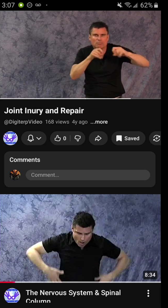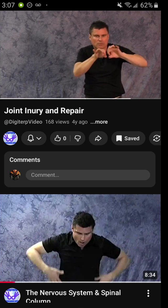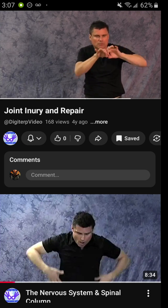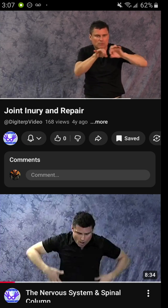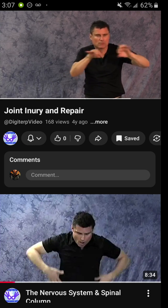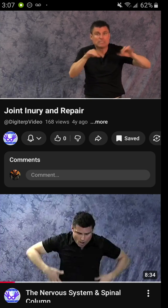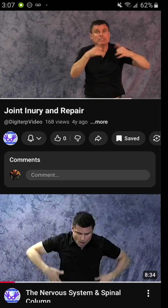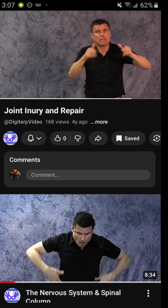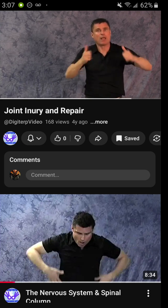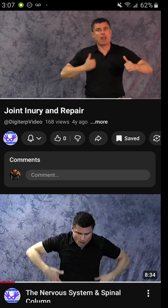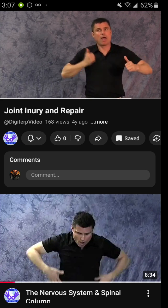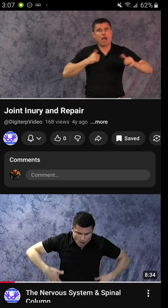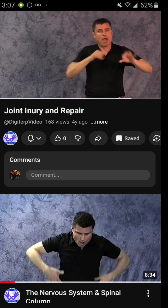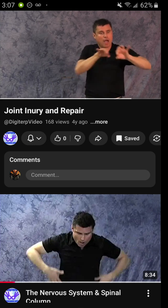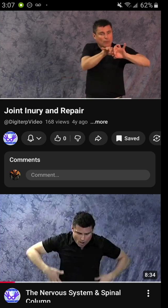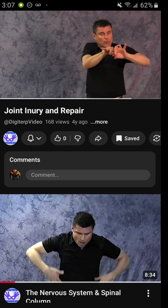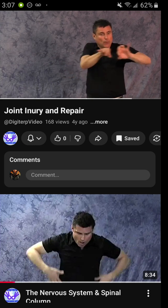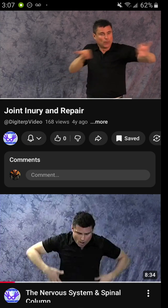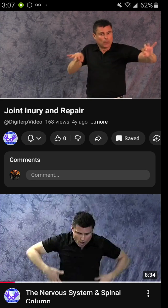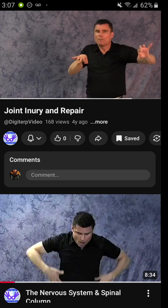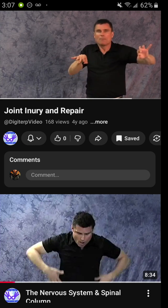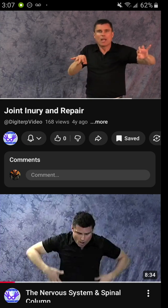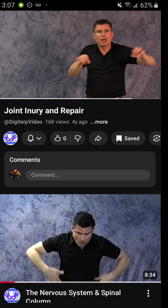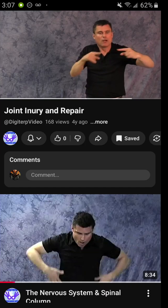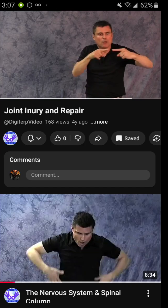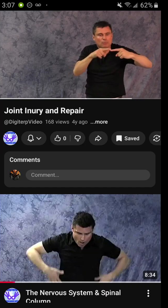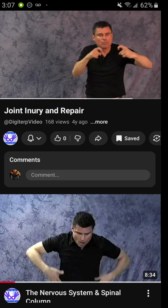brake doesn't